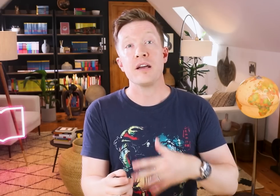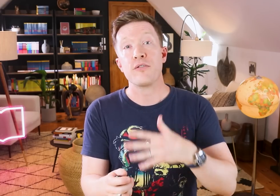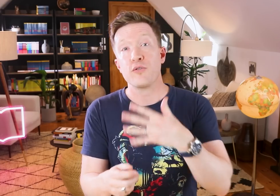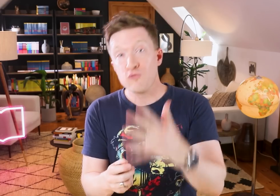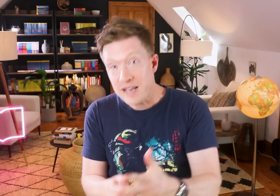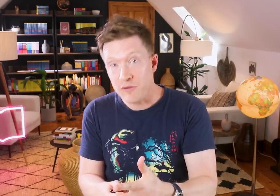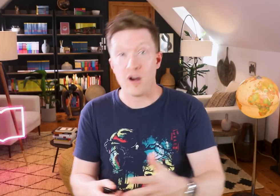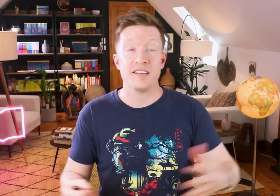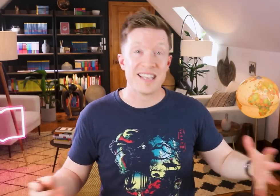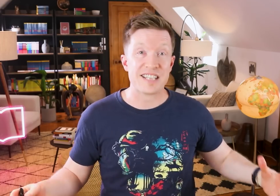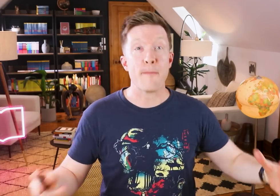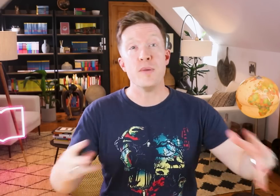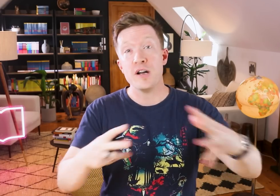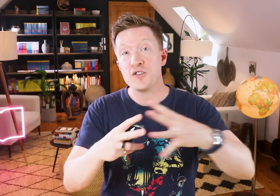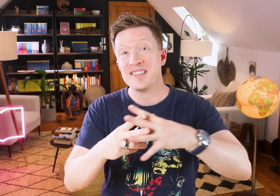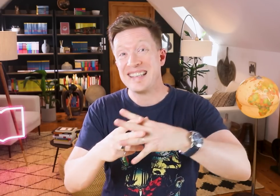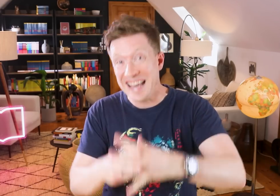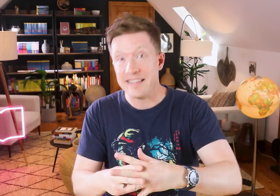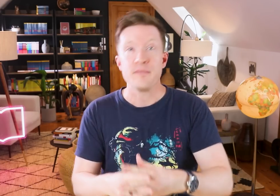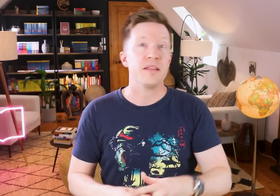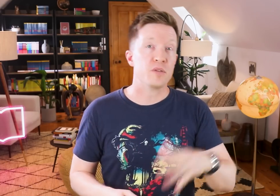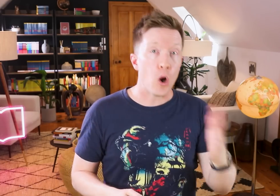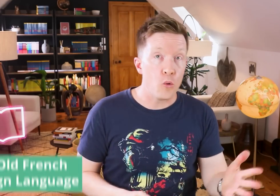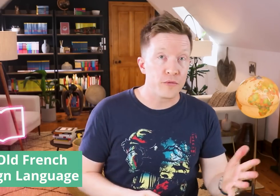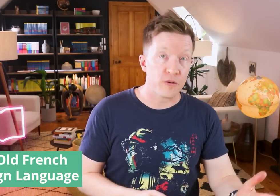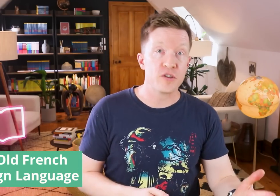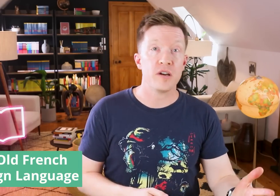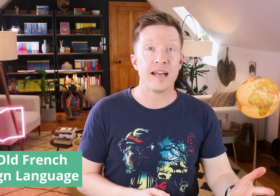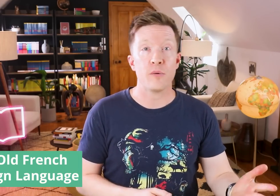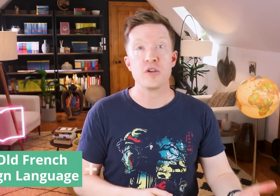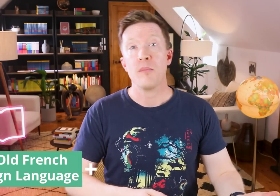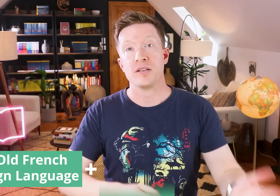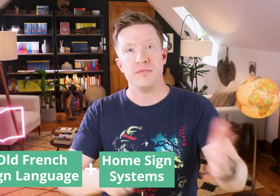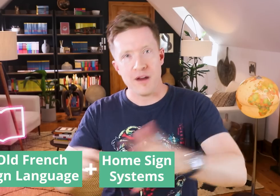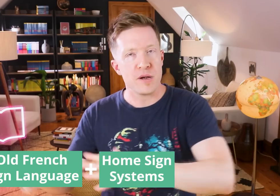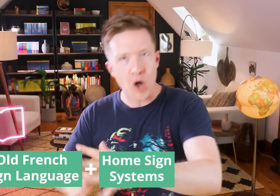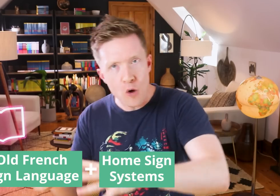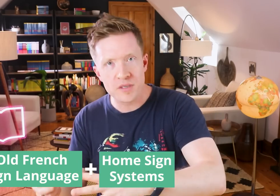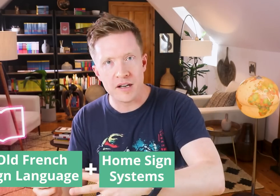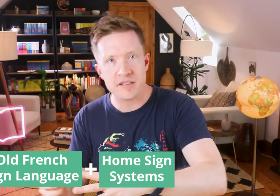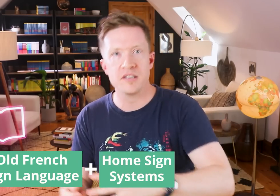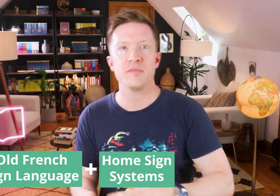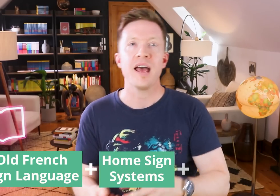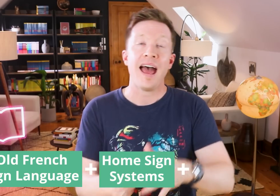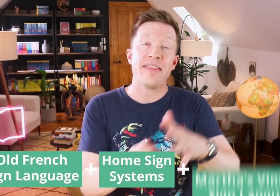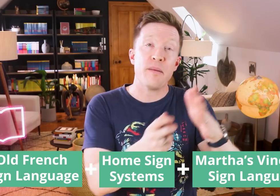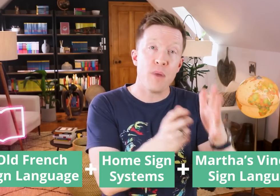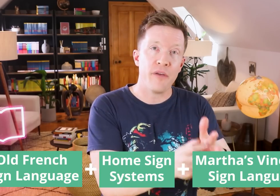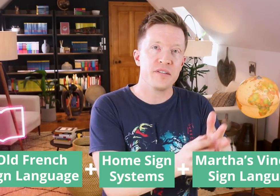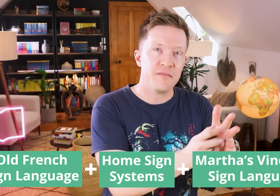three varieties that actually merged together. There was old French sign language, plus various home sign systems, and then Martha's